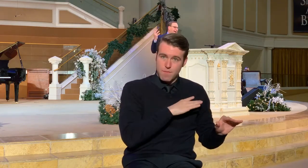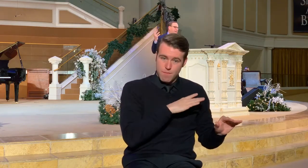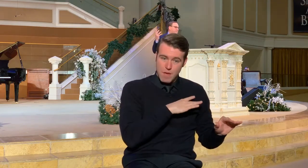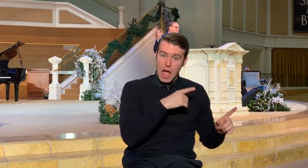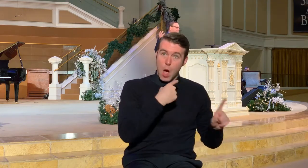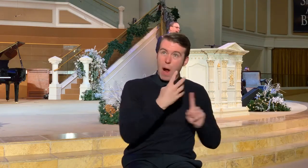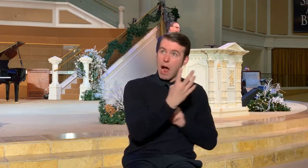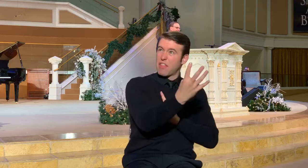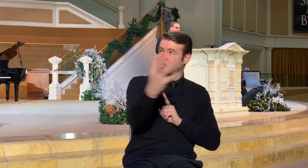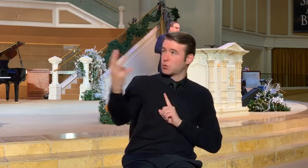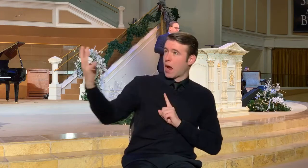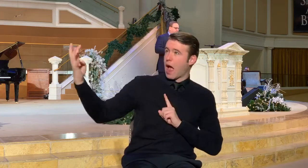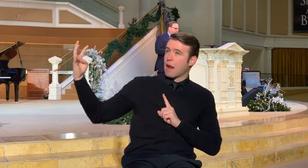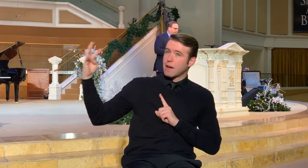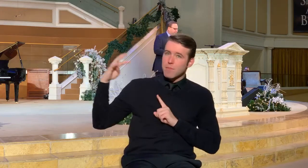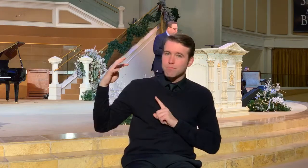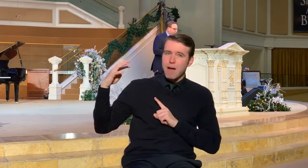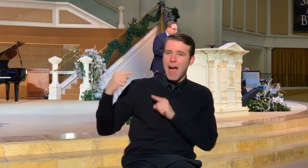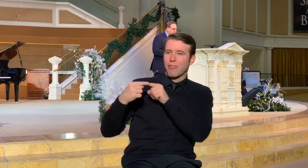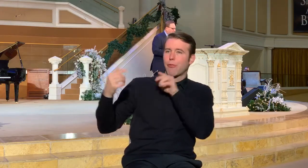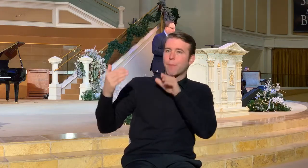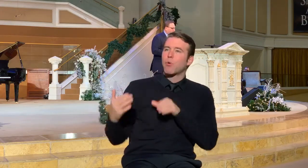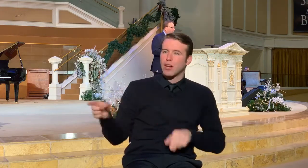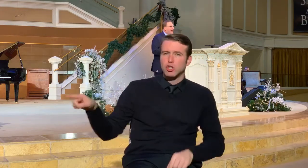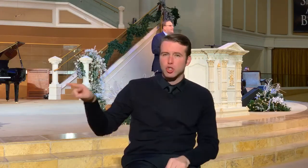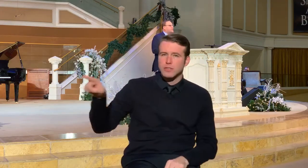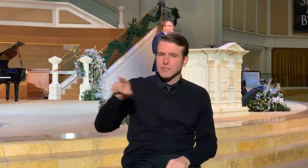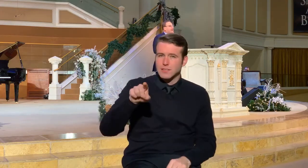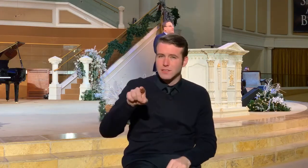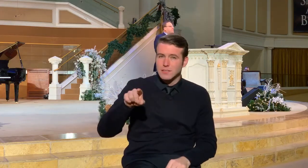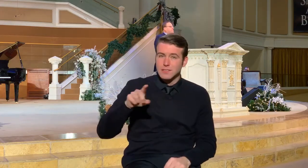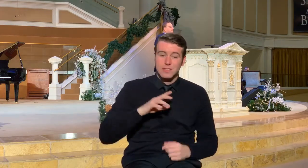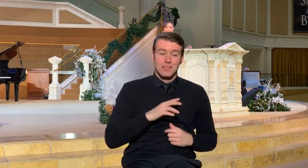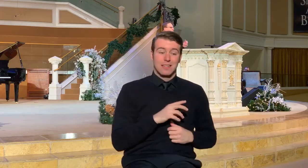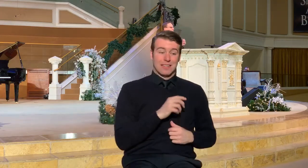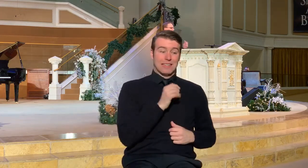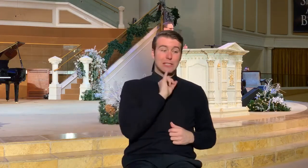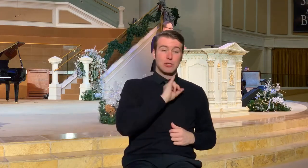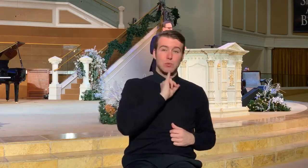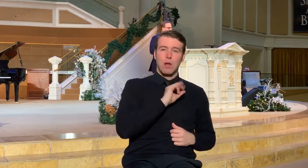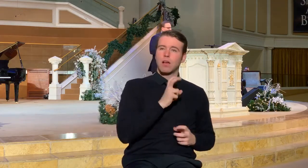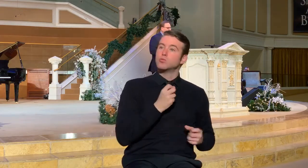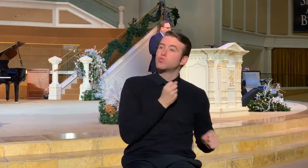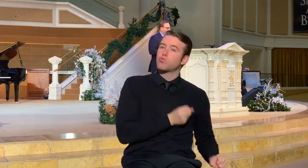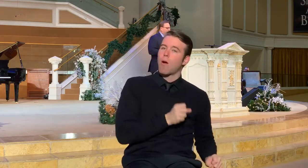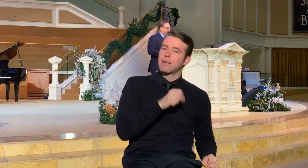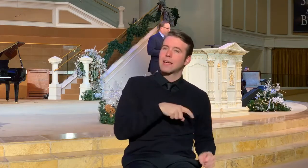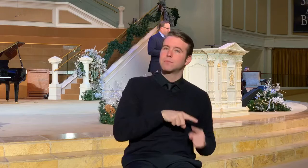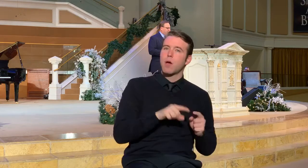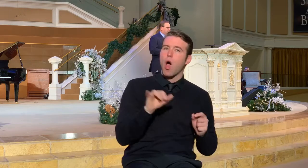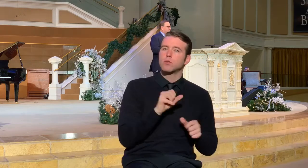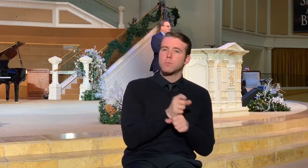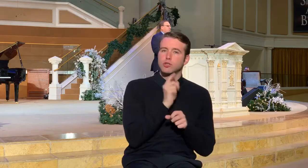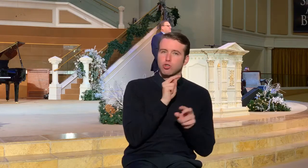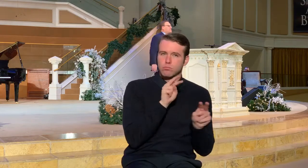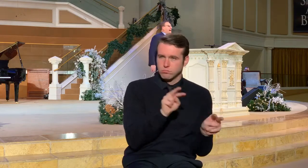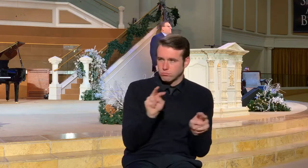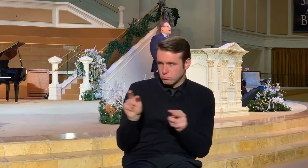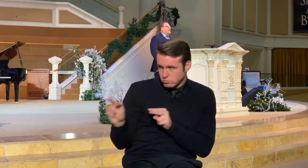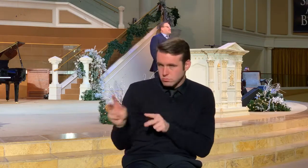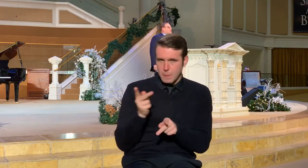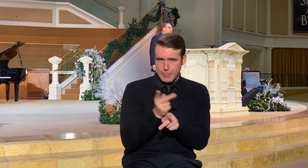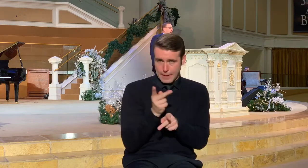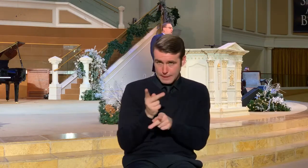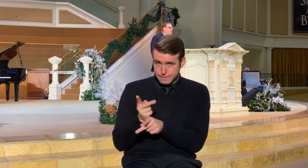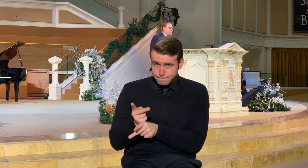were surrounded by the predators. Her quiet strength, but ever watchful, ever vigilant. The